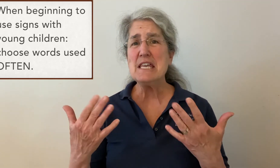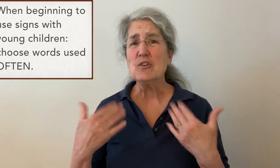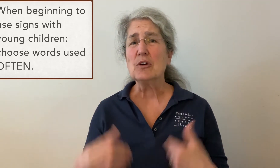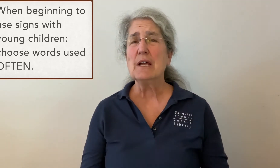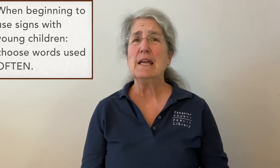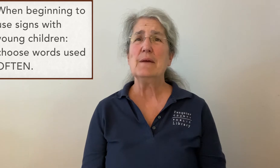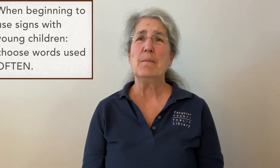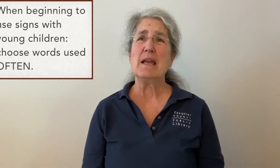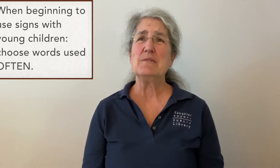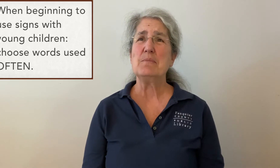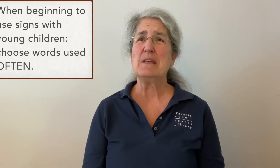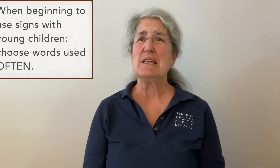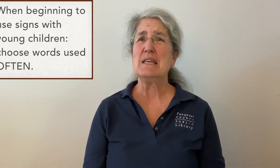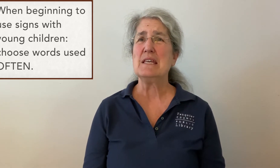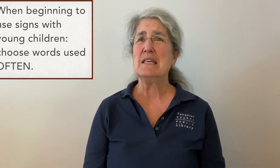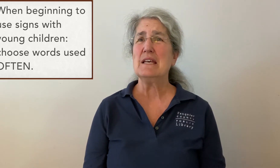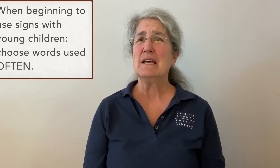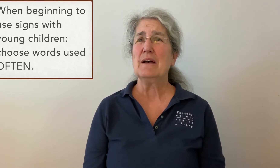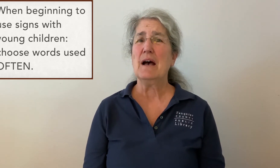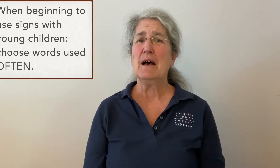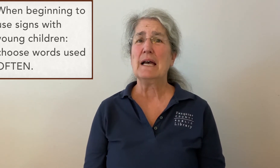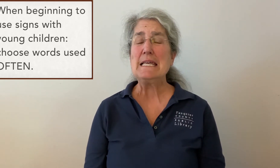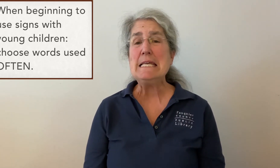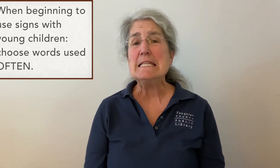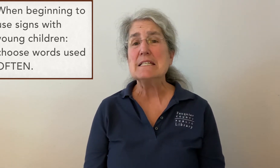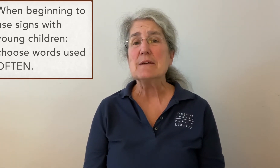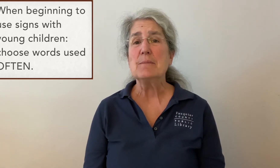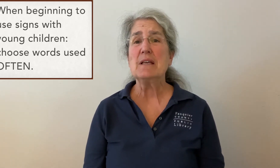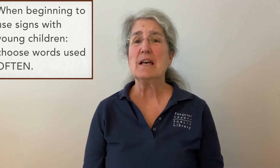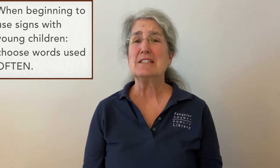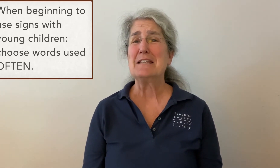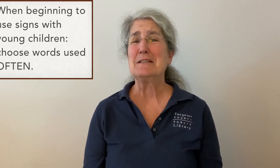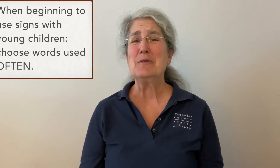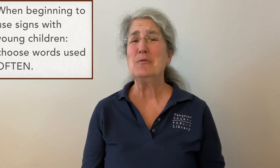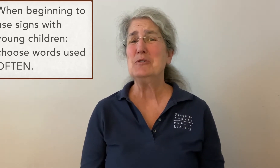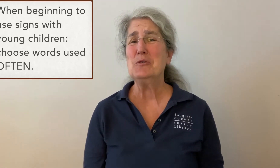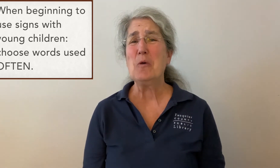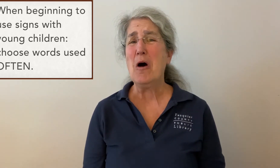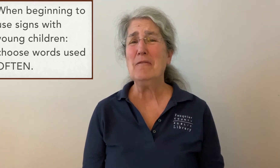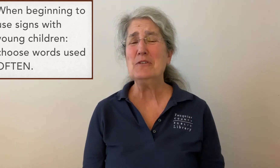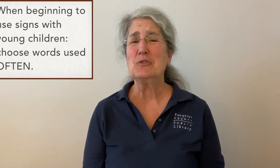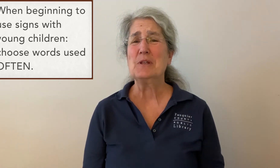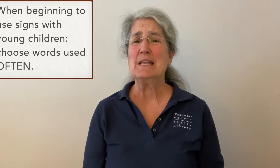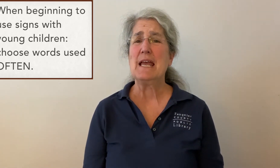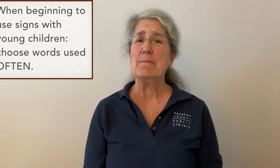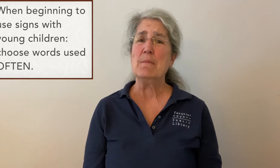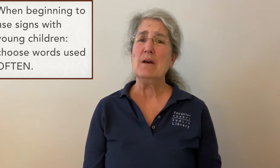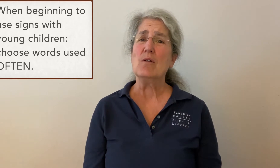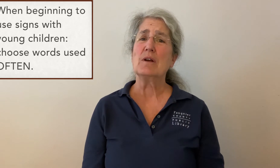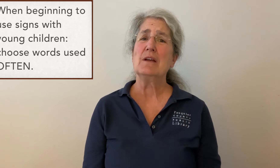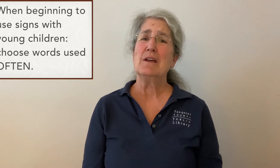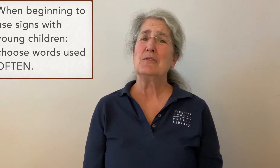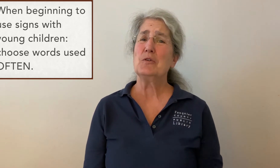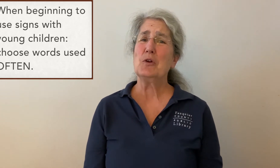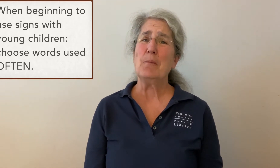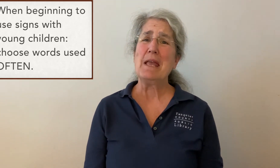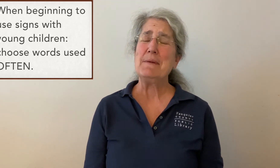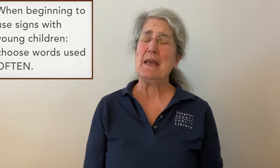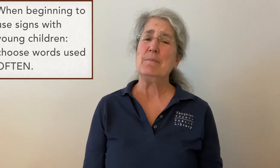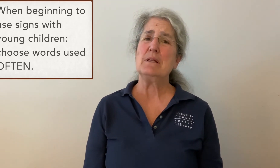here. It might be, eat, because that's something we do often during the day. Milk, your little baby. How many